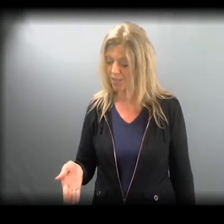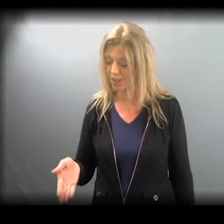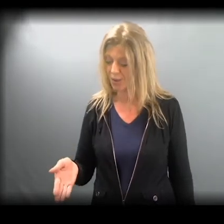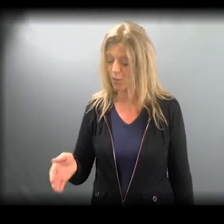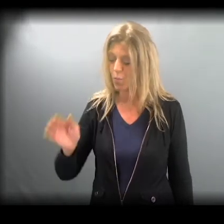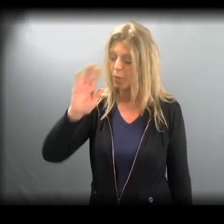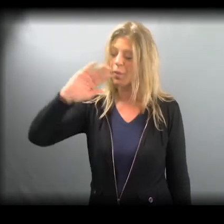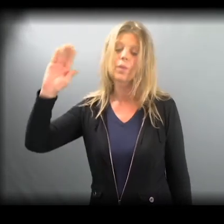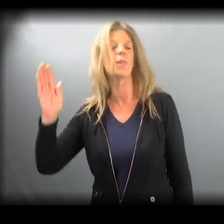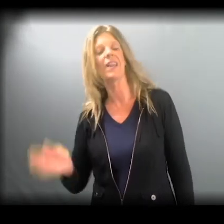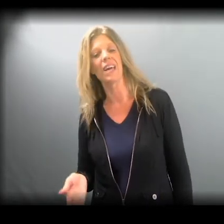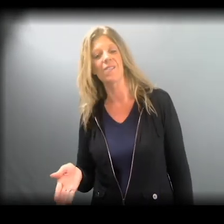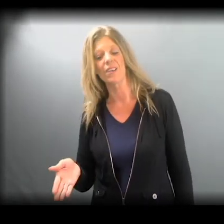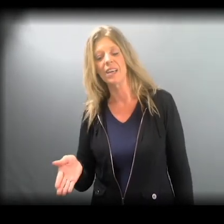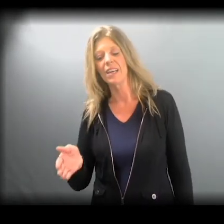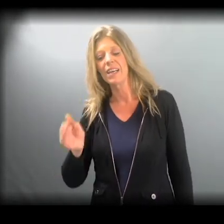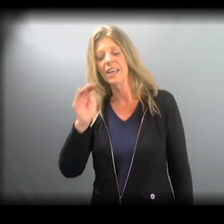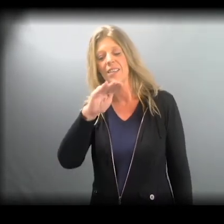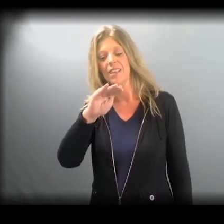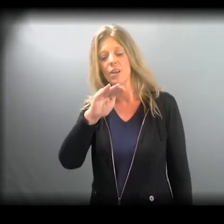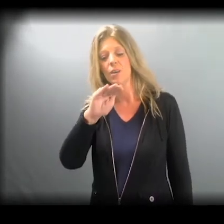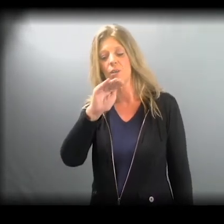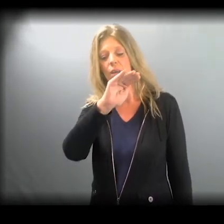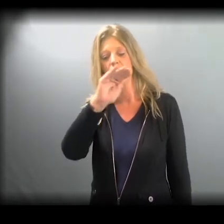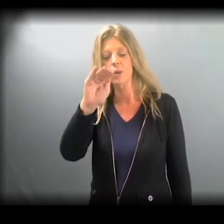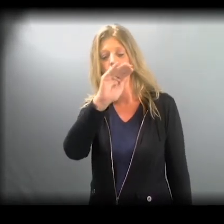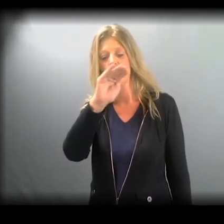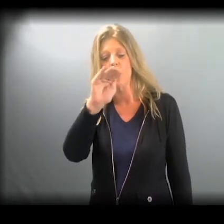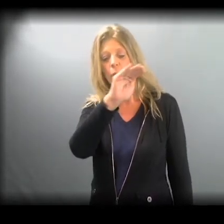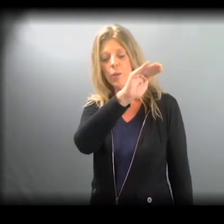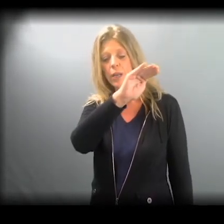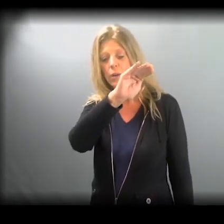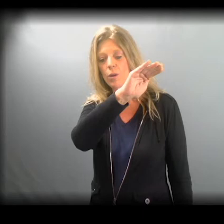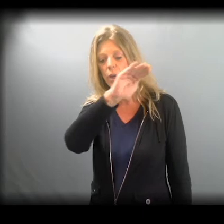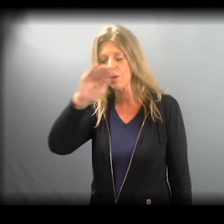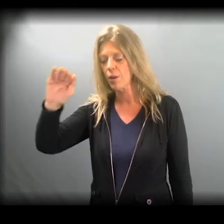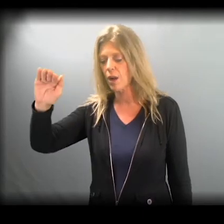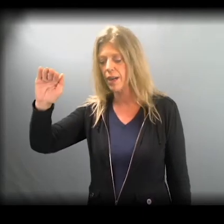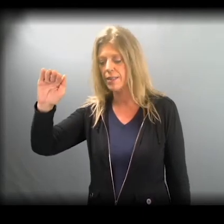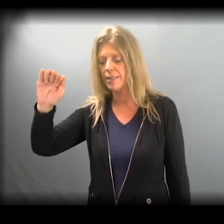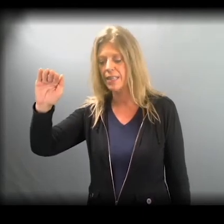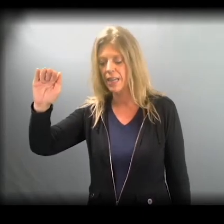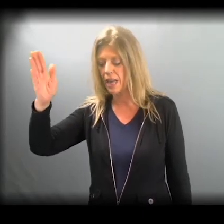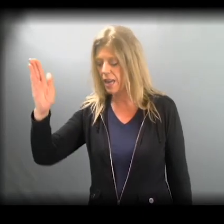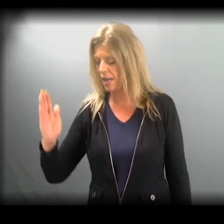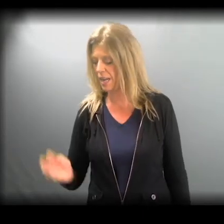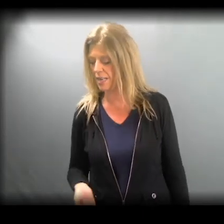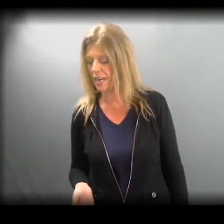never, never. So you're going to go across and